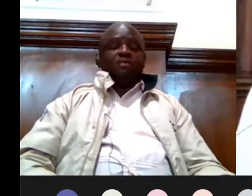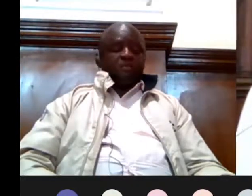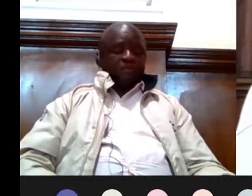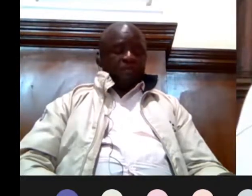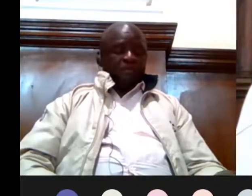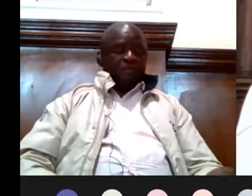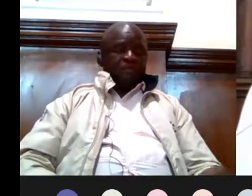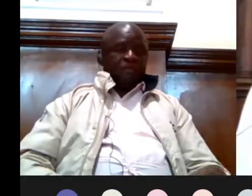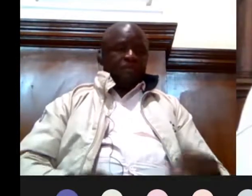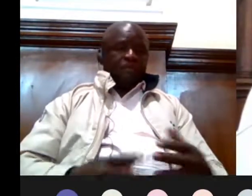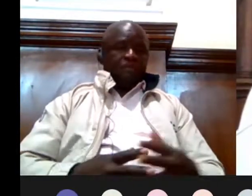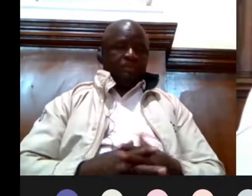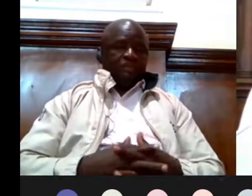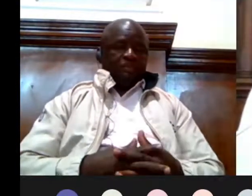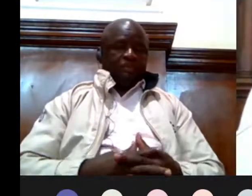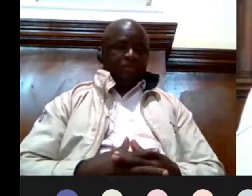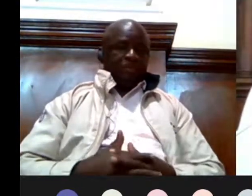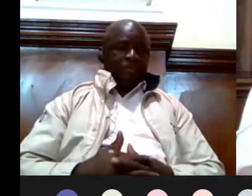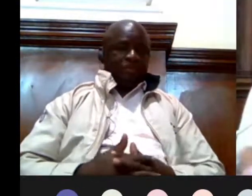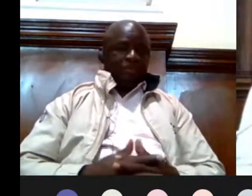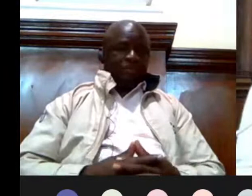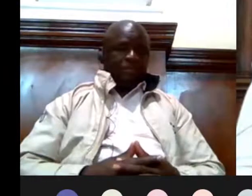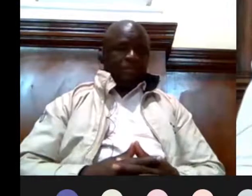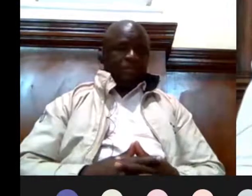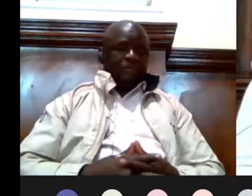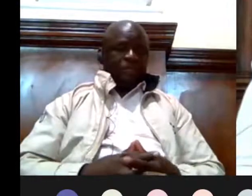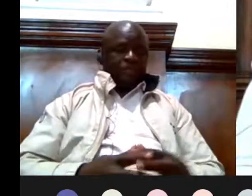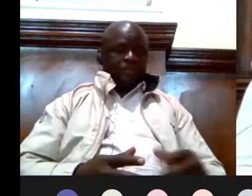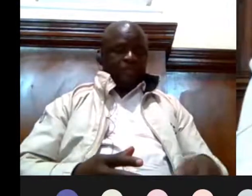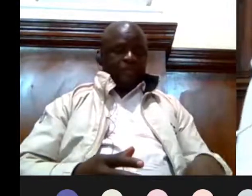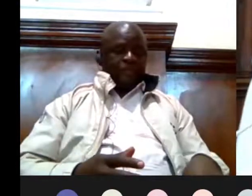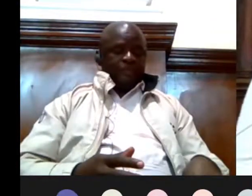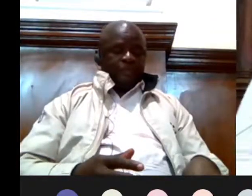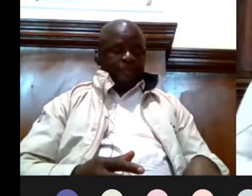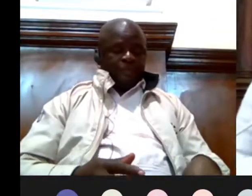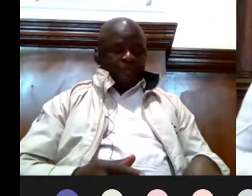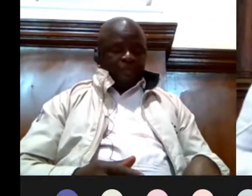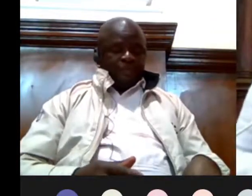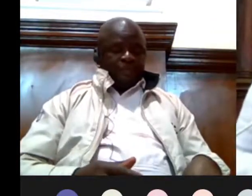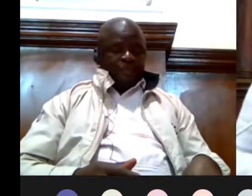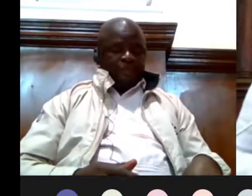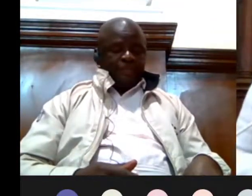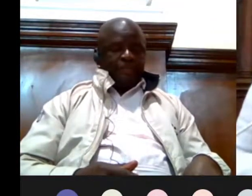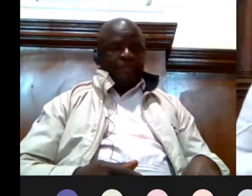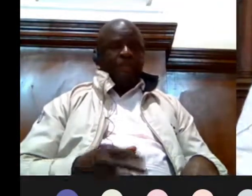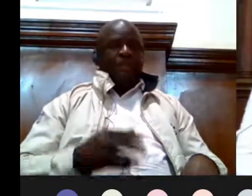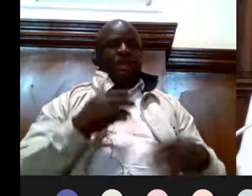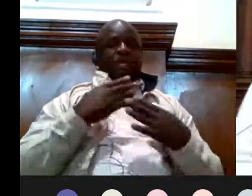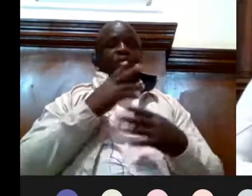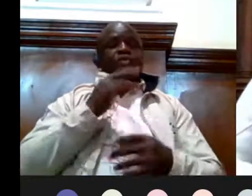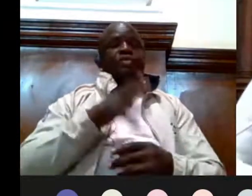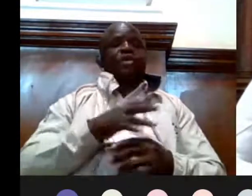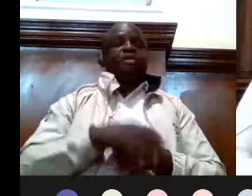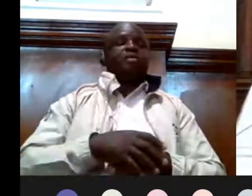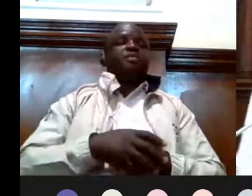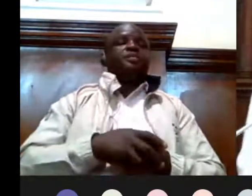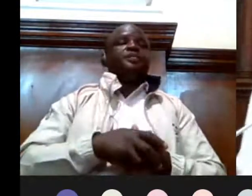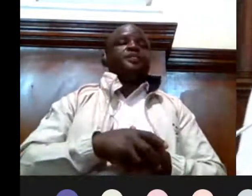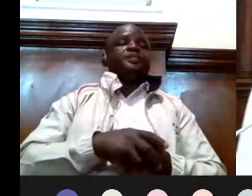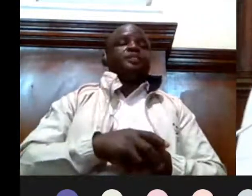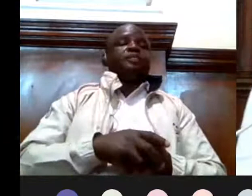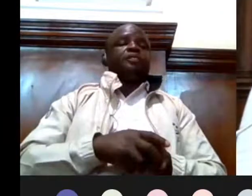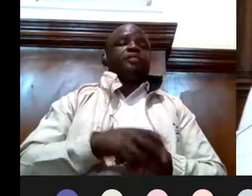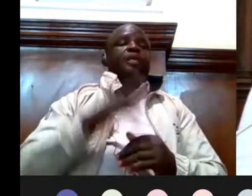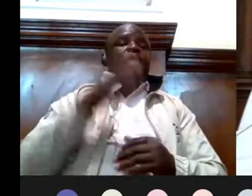Thank you, Speaker. Ere ke dumedise wena go